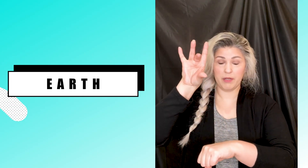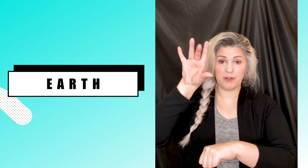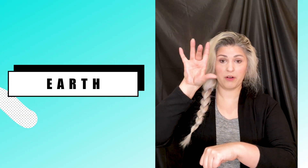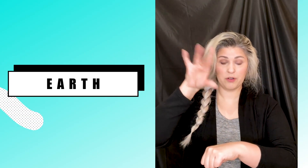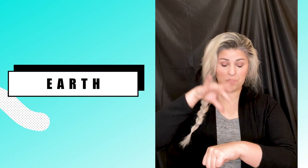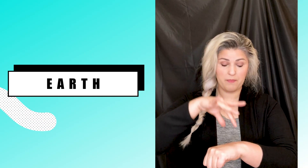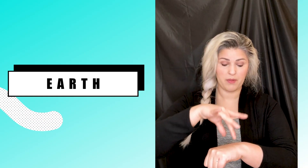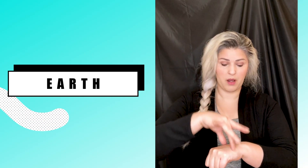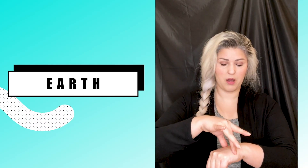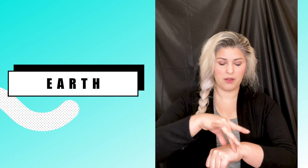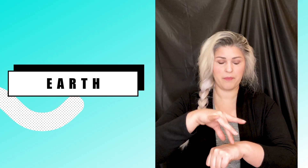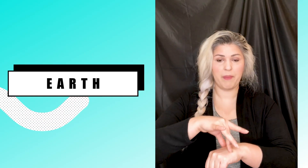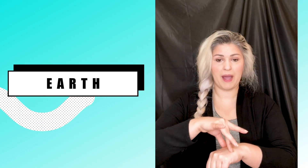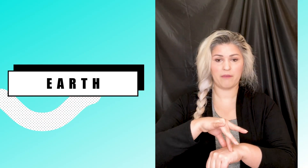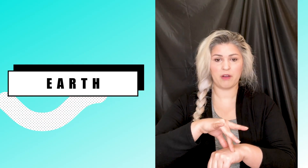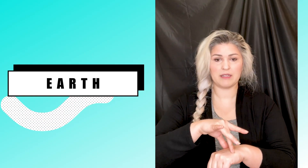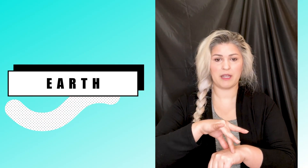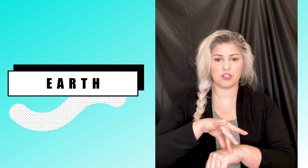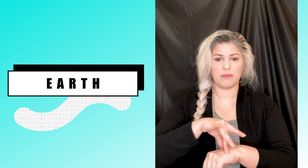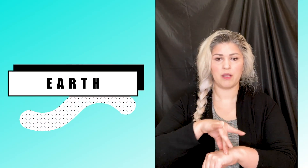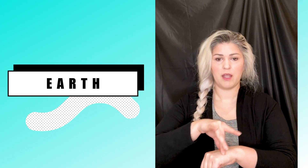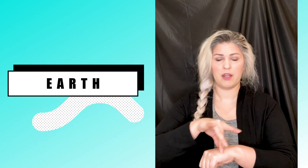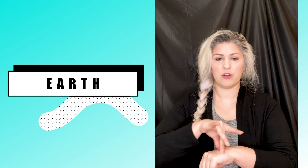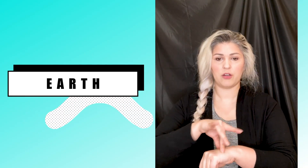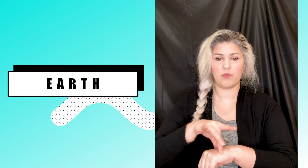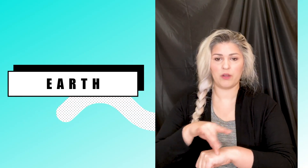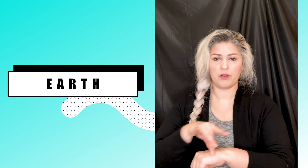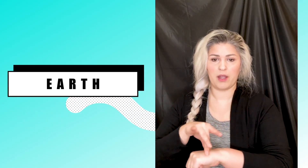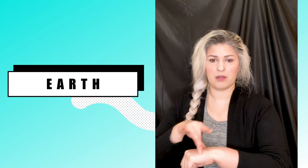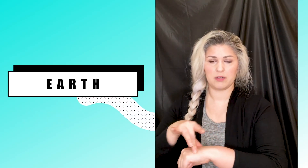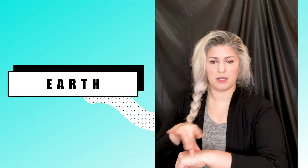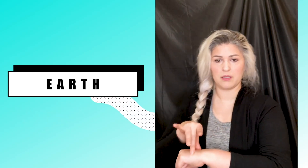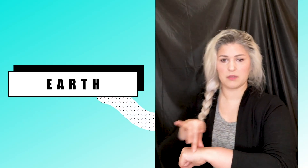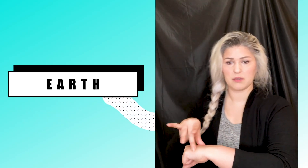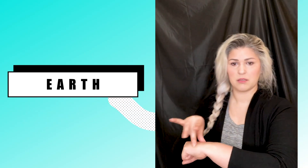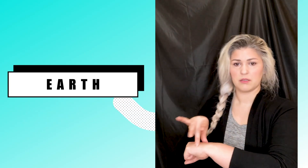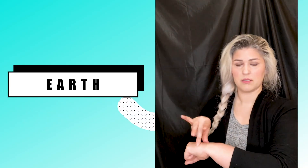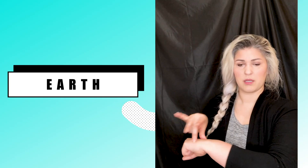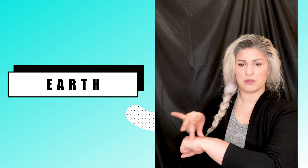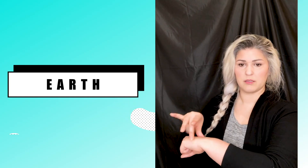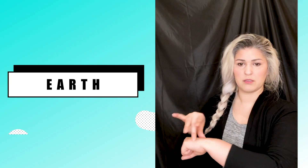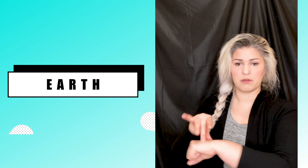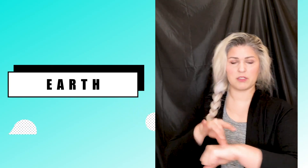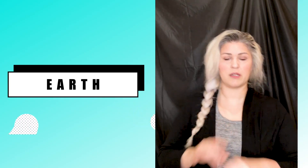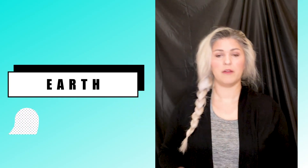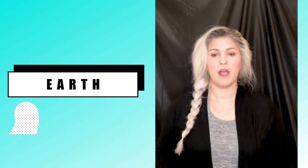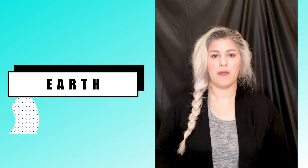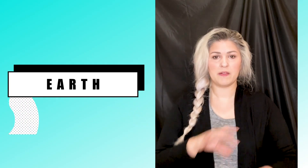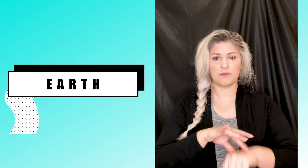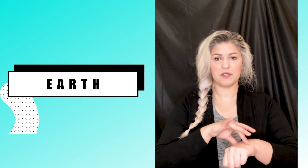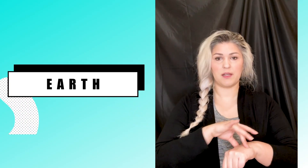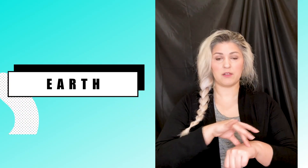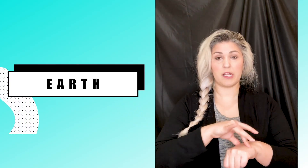the middle finger and your thumb on the back of your S hand shape, and you're going to wiggle your hand like this, okay? This is what it looks like.